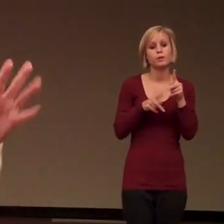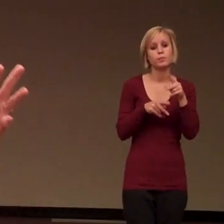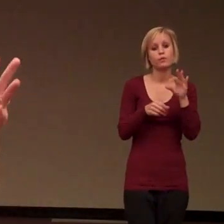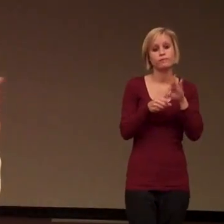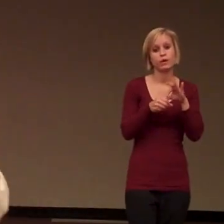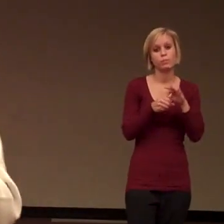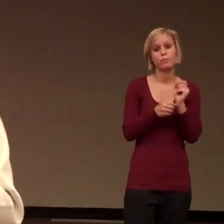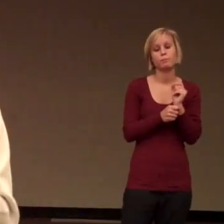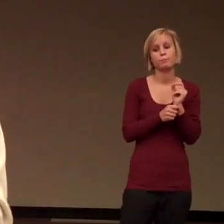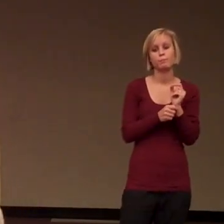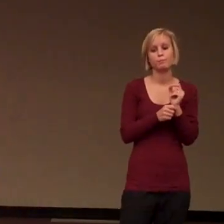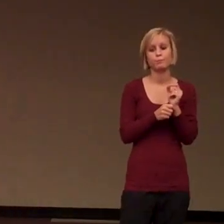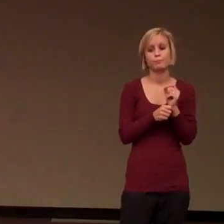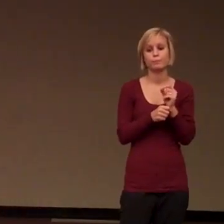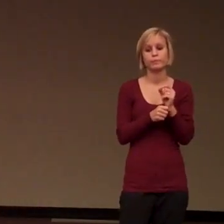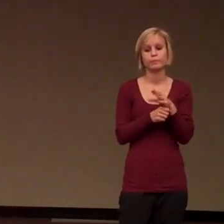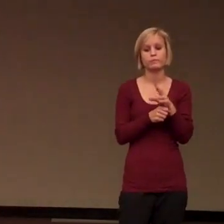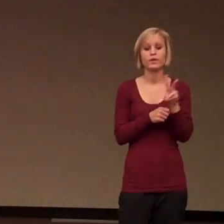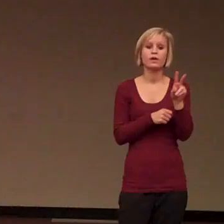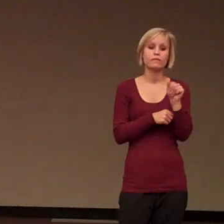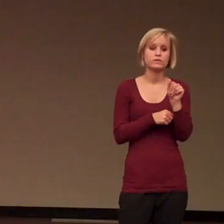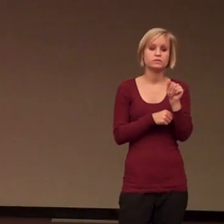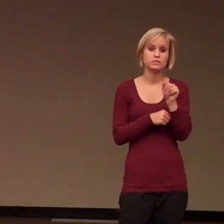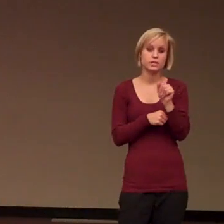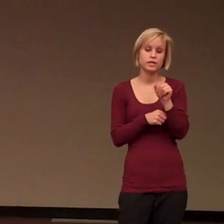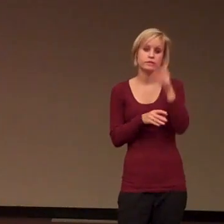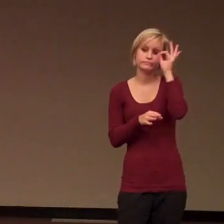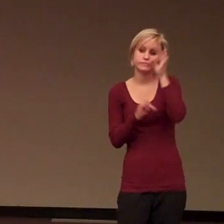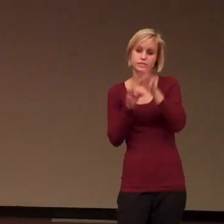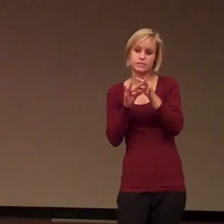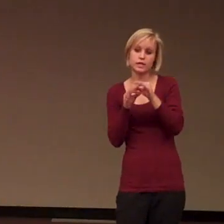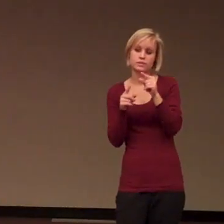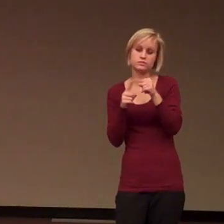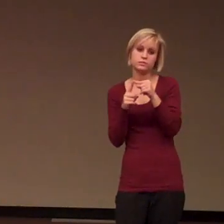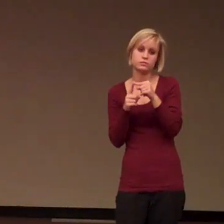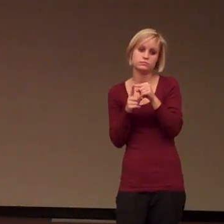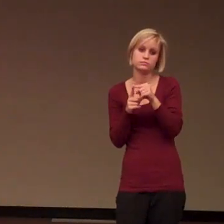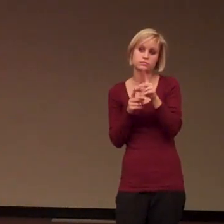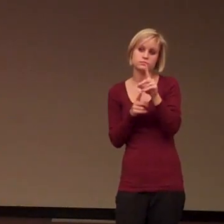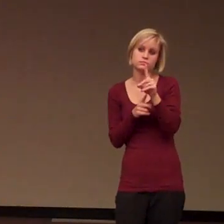They secede. Virginia decides to secede.